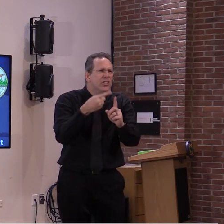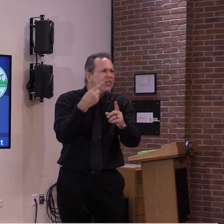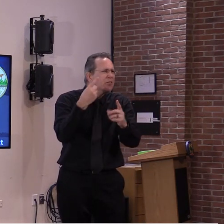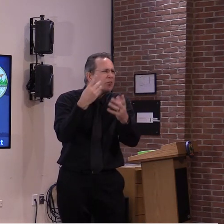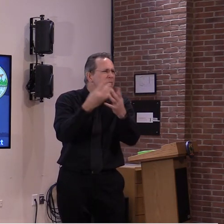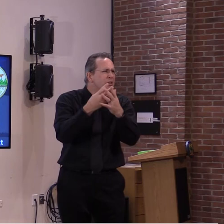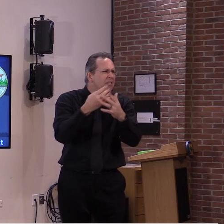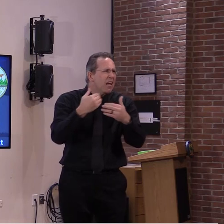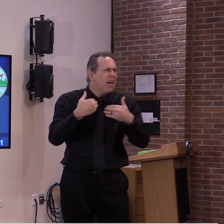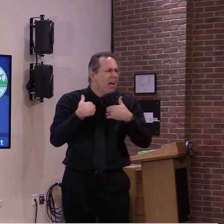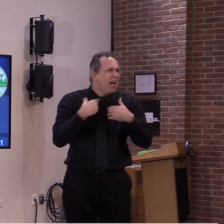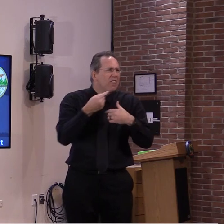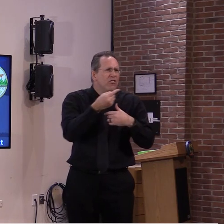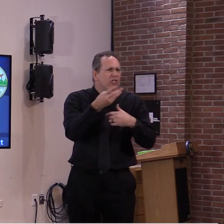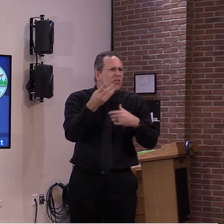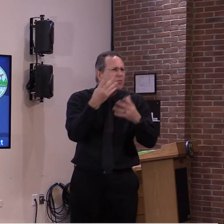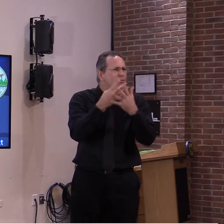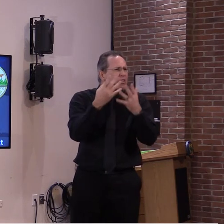that they would